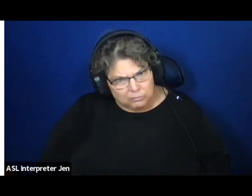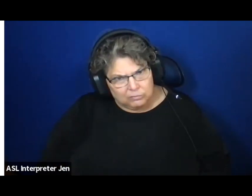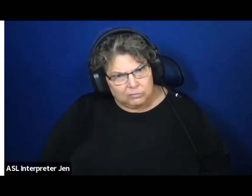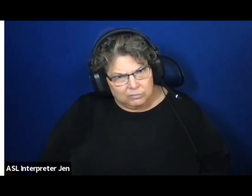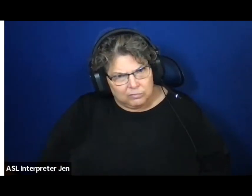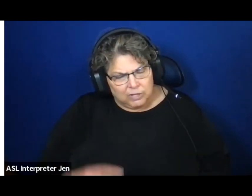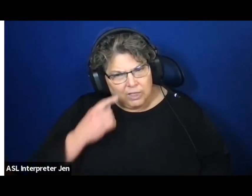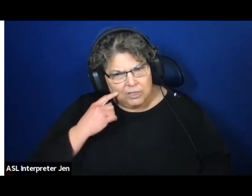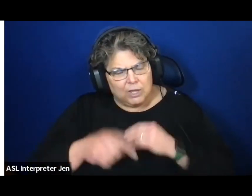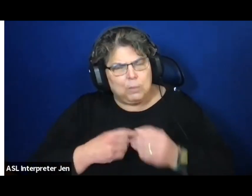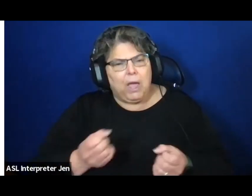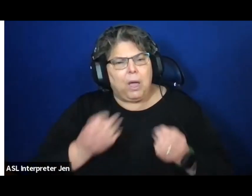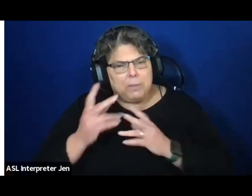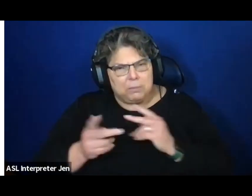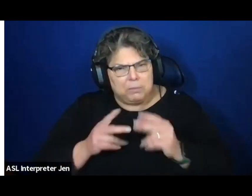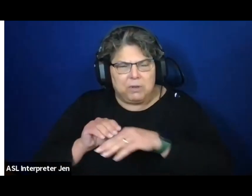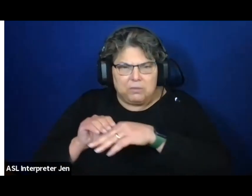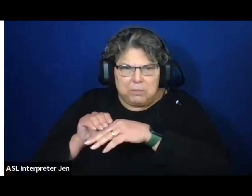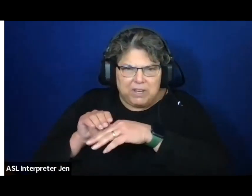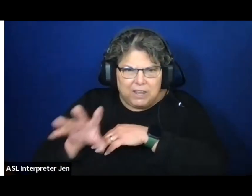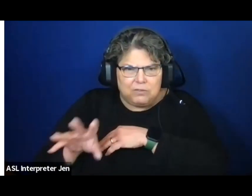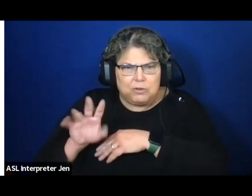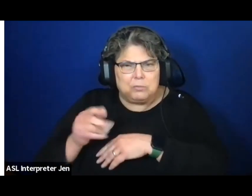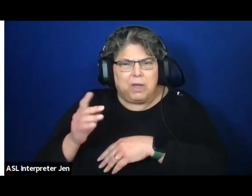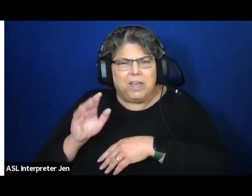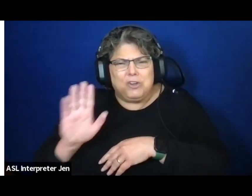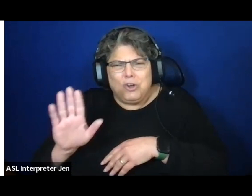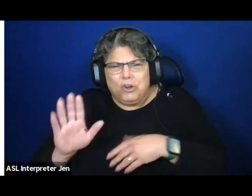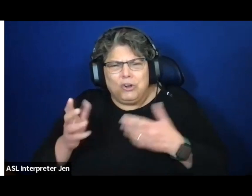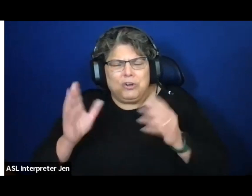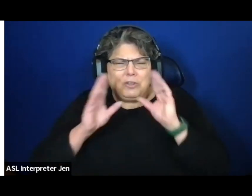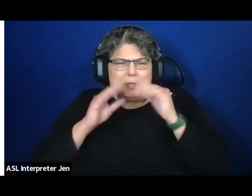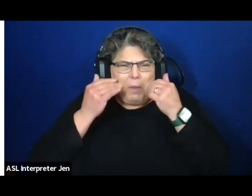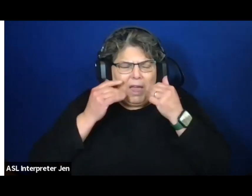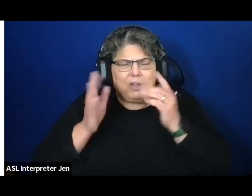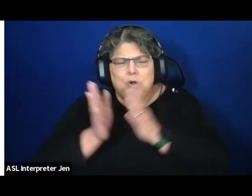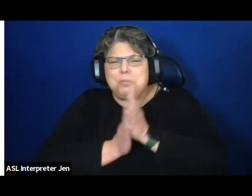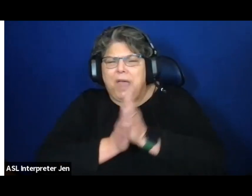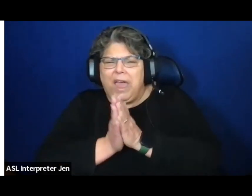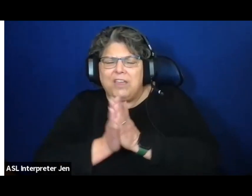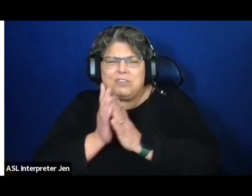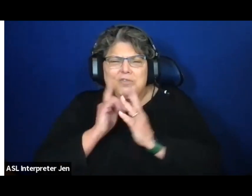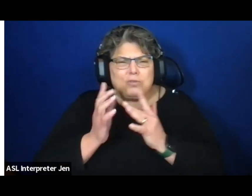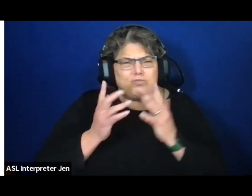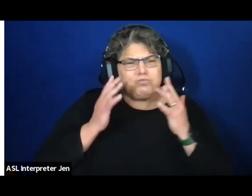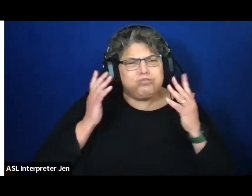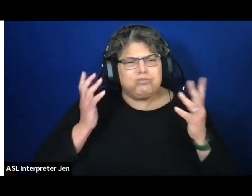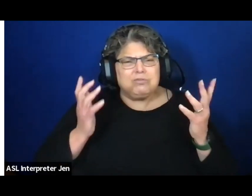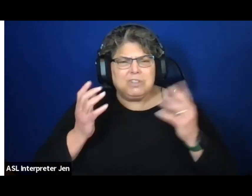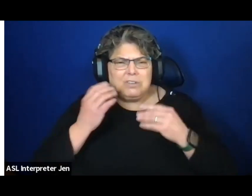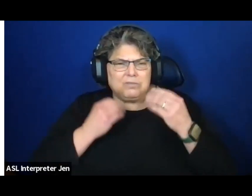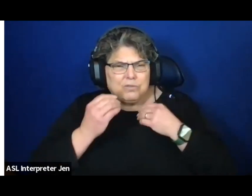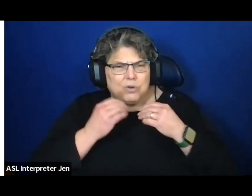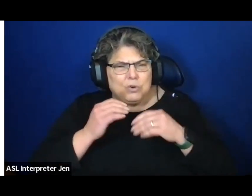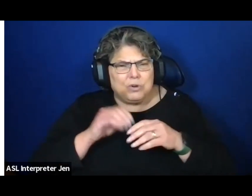people have been influenced by her smile, by her passion for hospitality in California. Now, I don't even eat African food